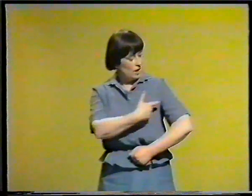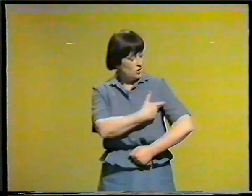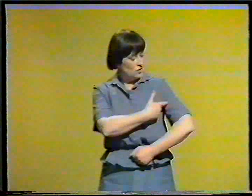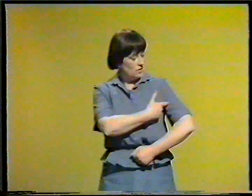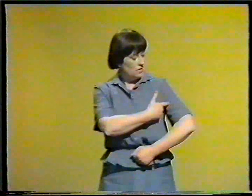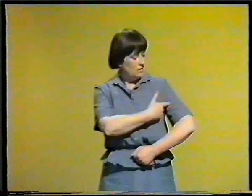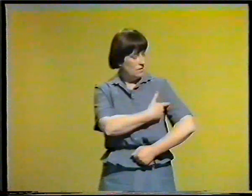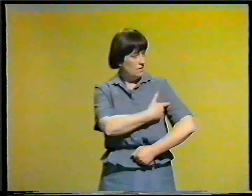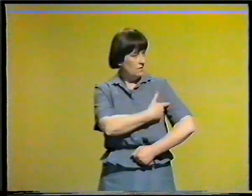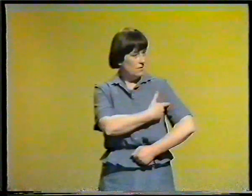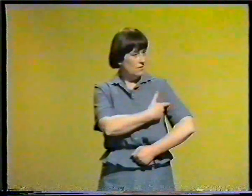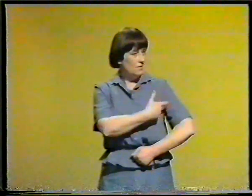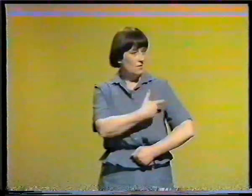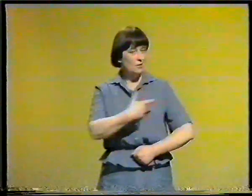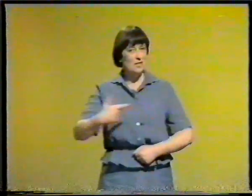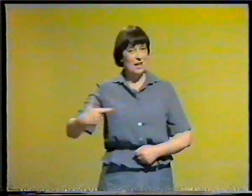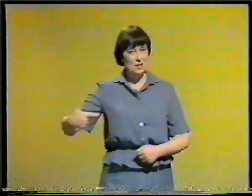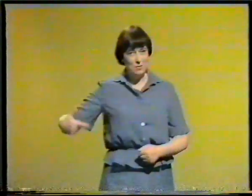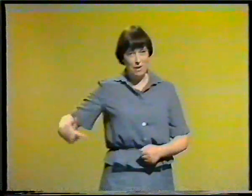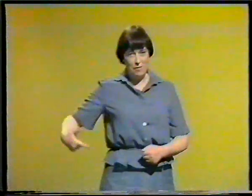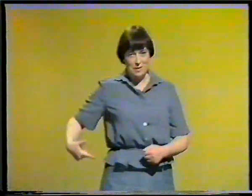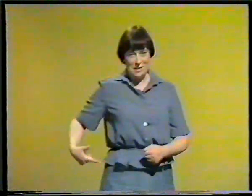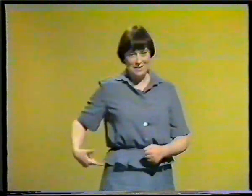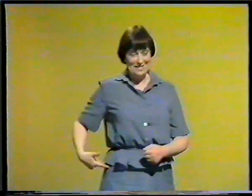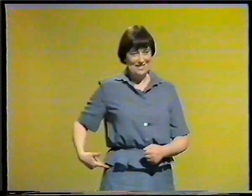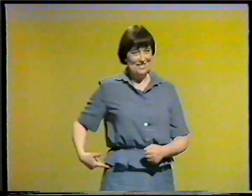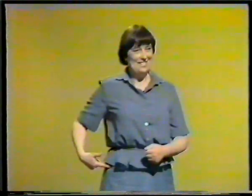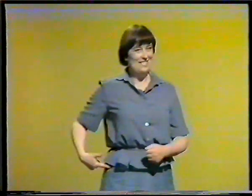Injection. You cite it wherever it's given.